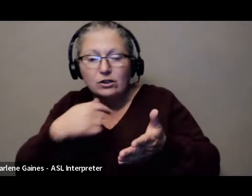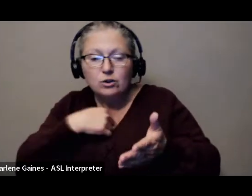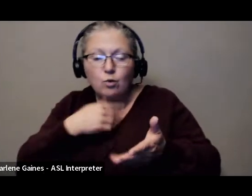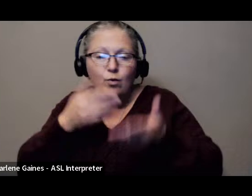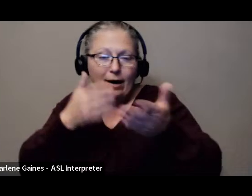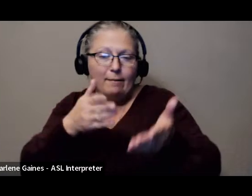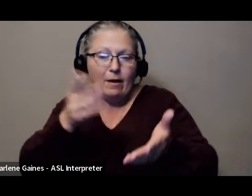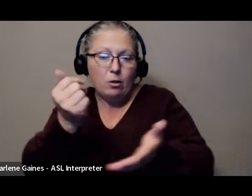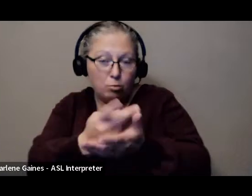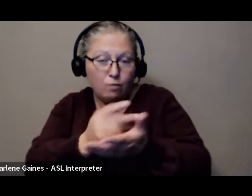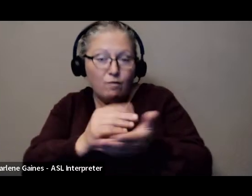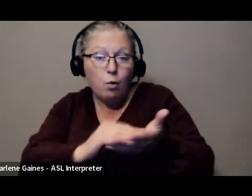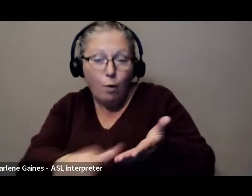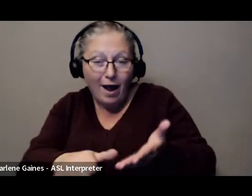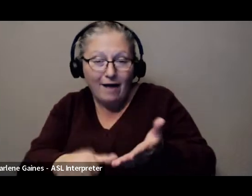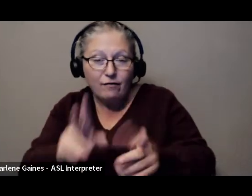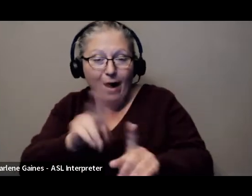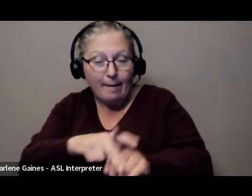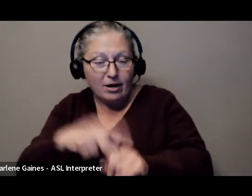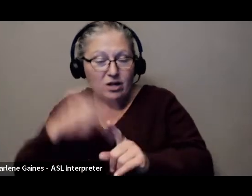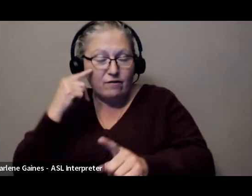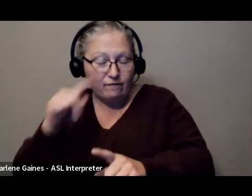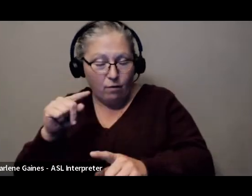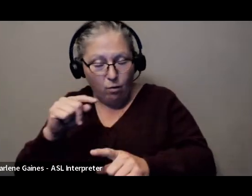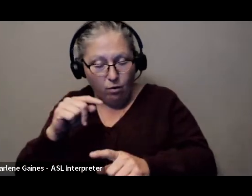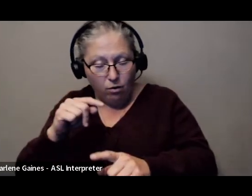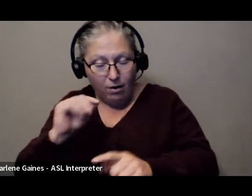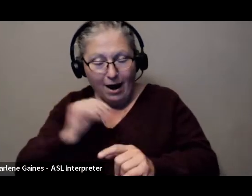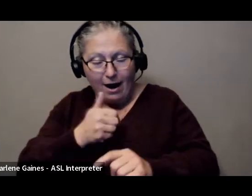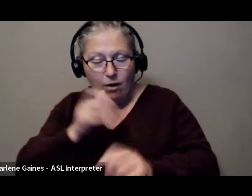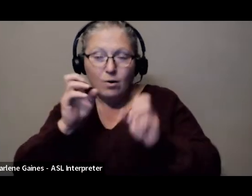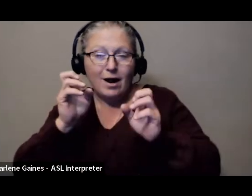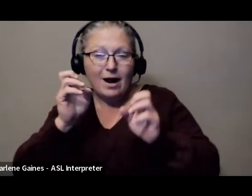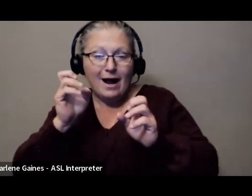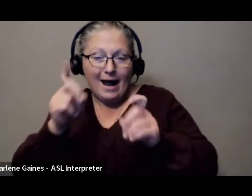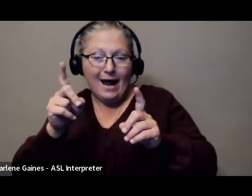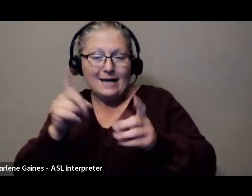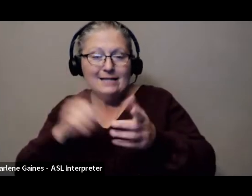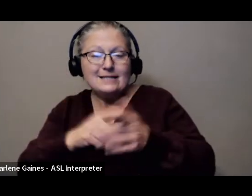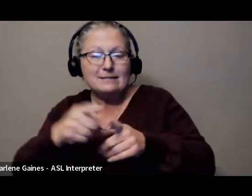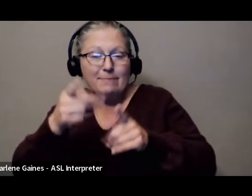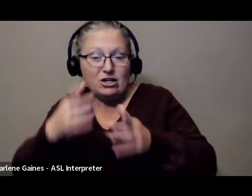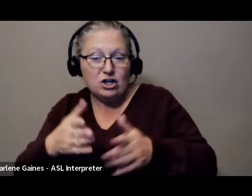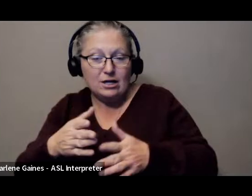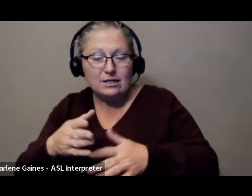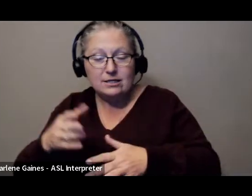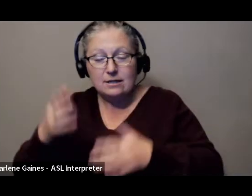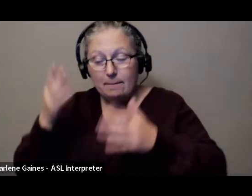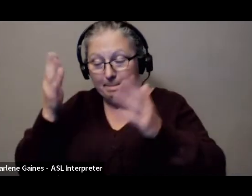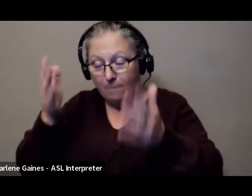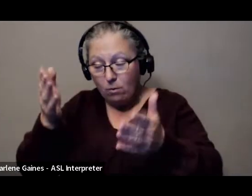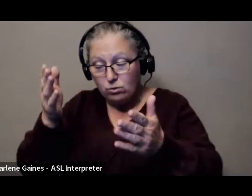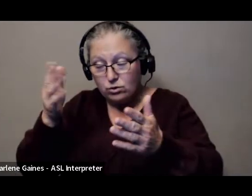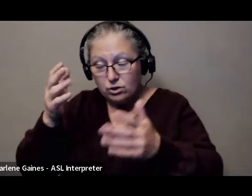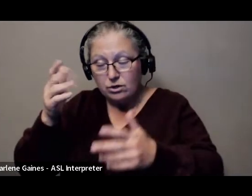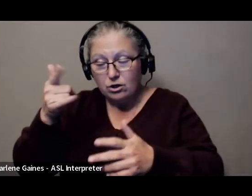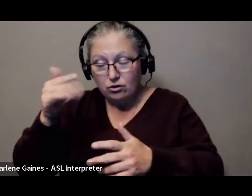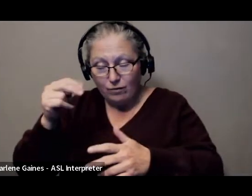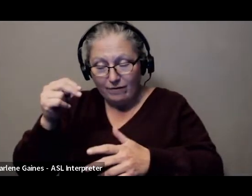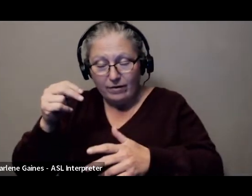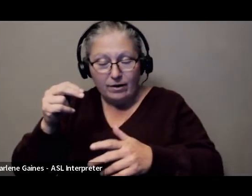we recommend that you approve this waiver application for our ed specialist. Thank you. I'll Can I make a get motion. Thank